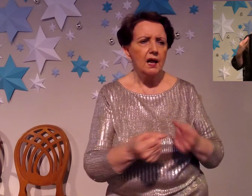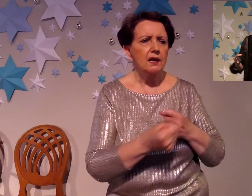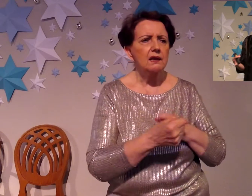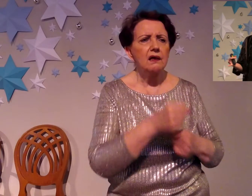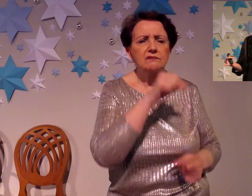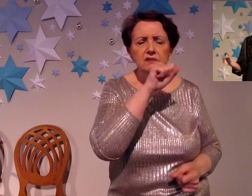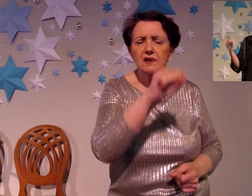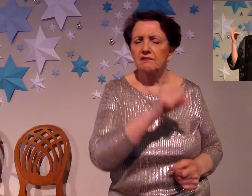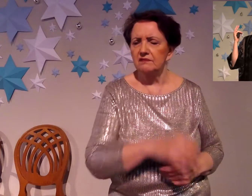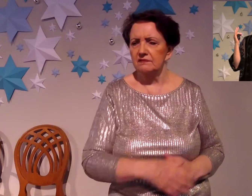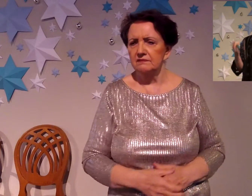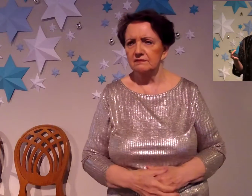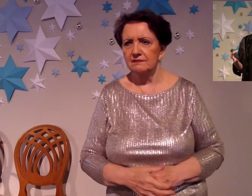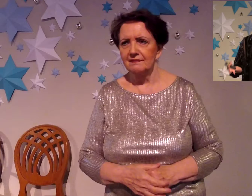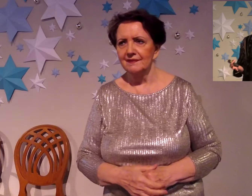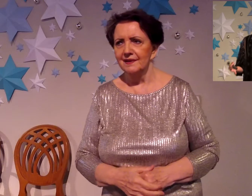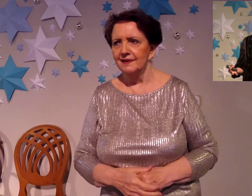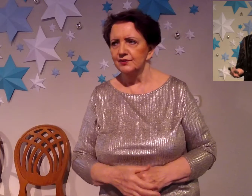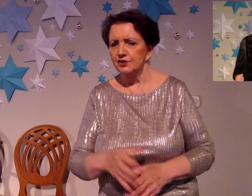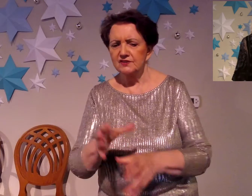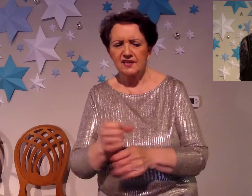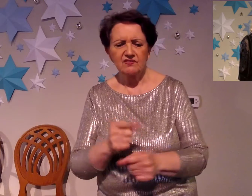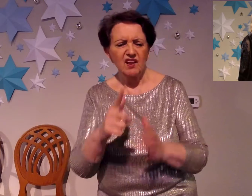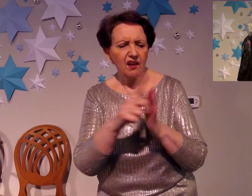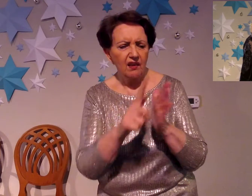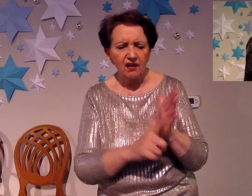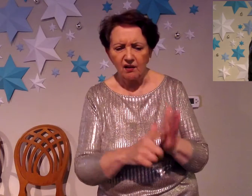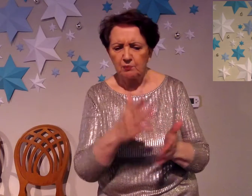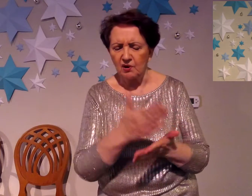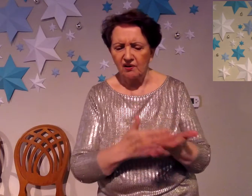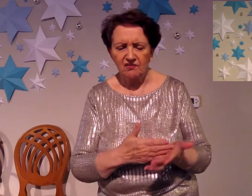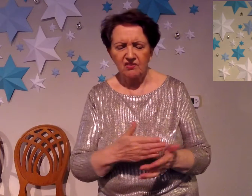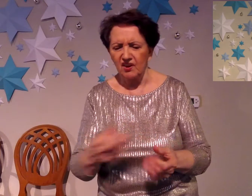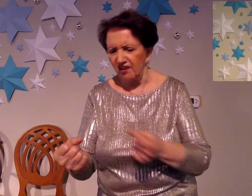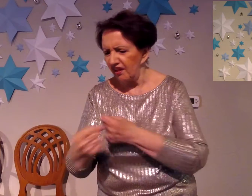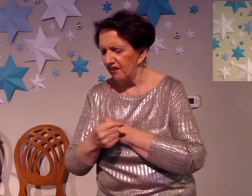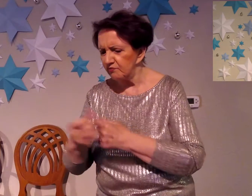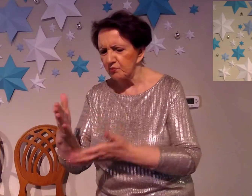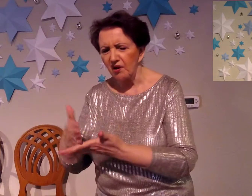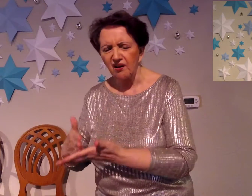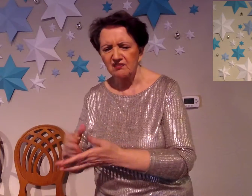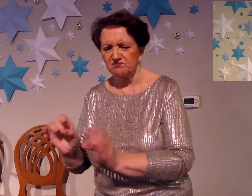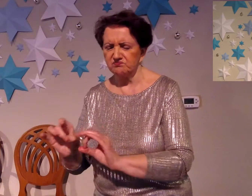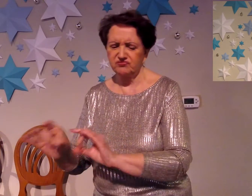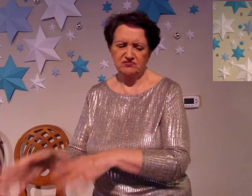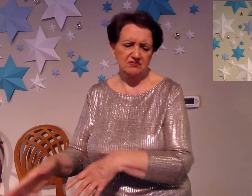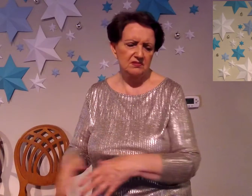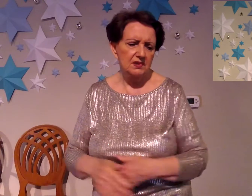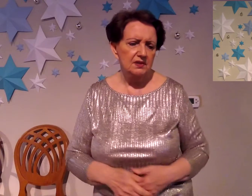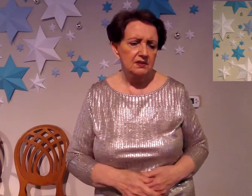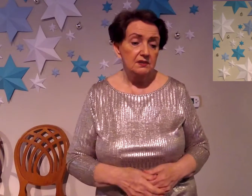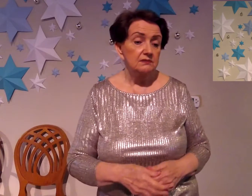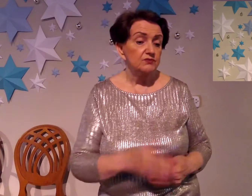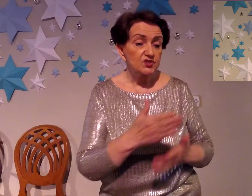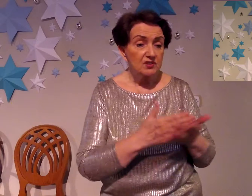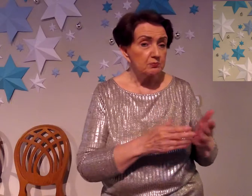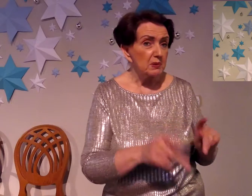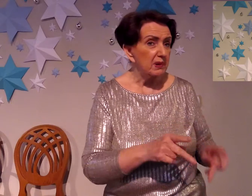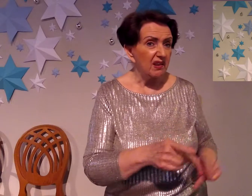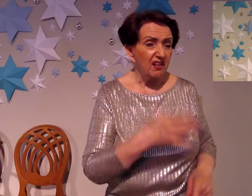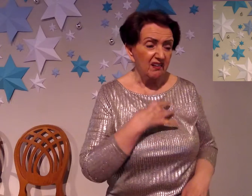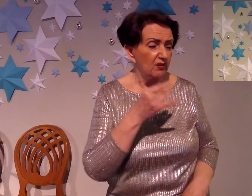law. I get the law part. I get the law part. This love part, there's a lot of people in the world I do not love.